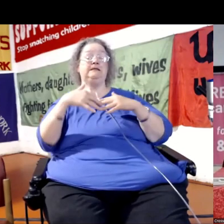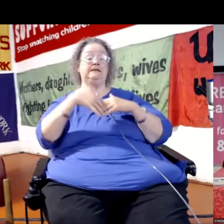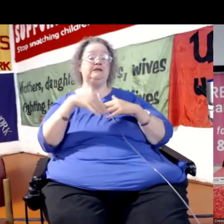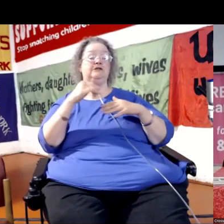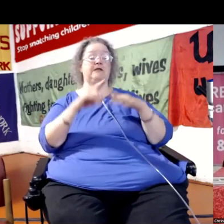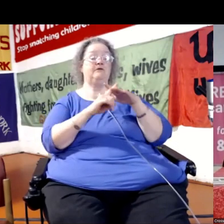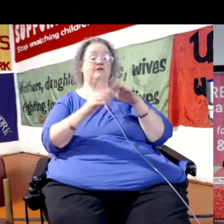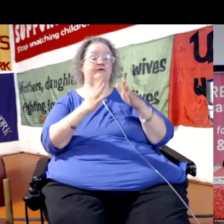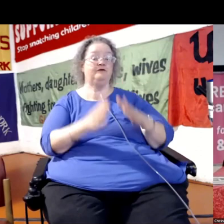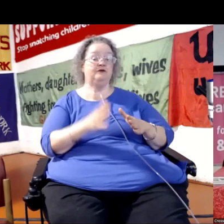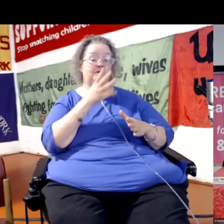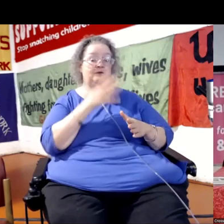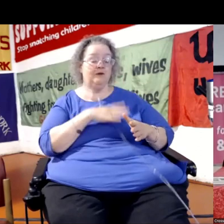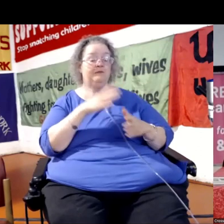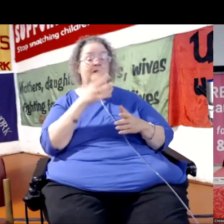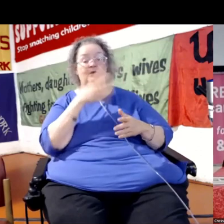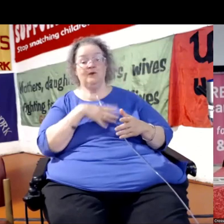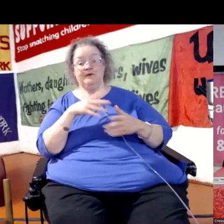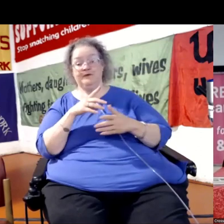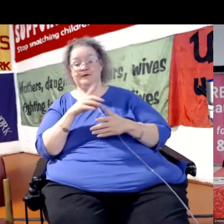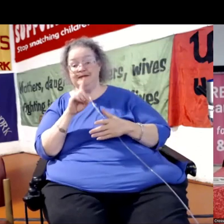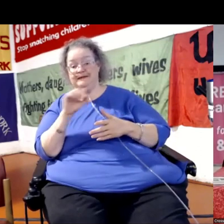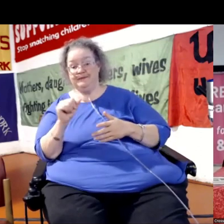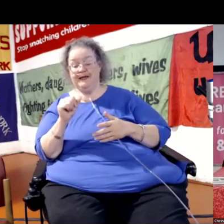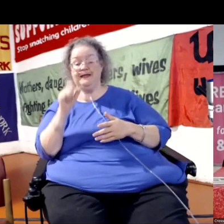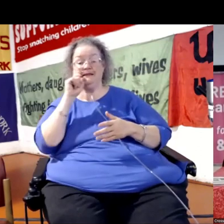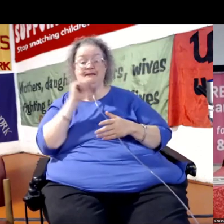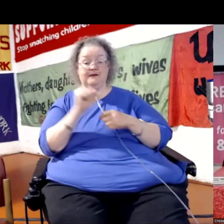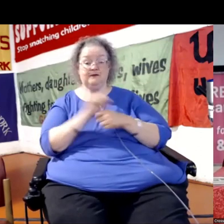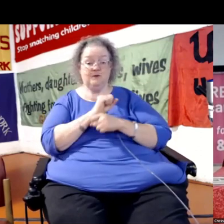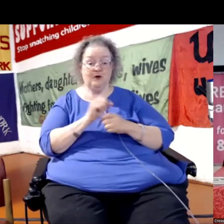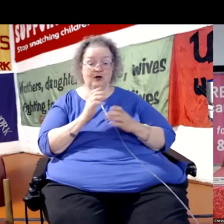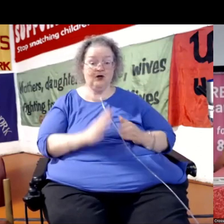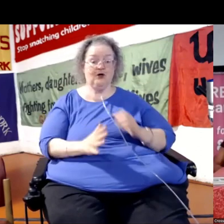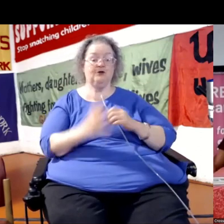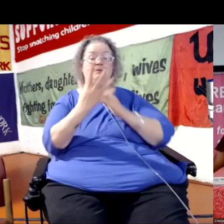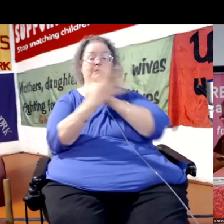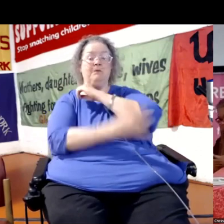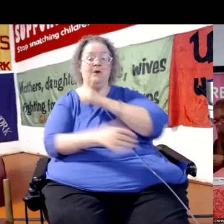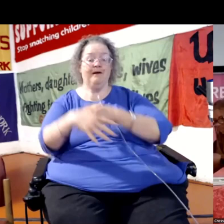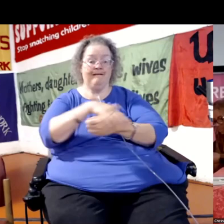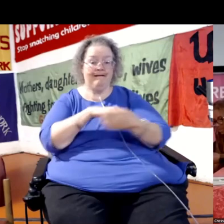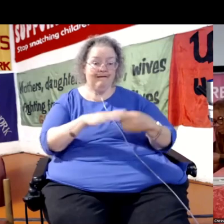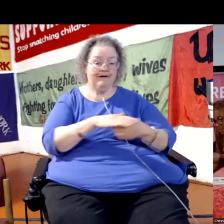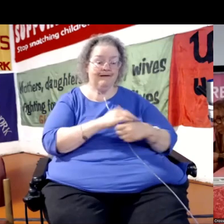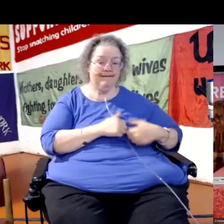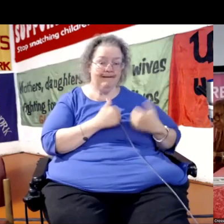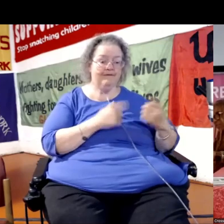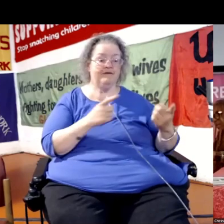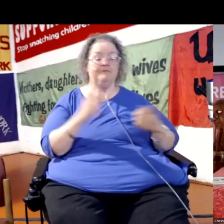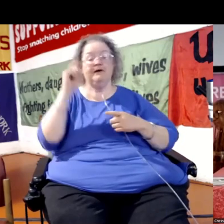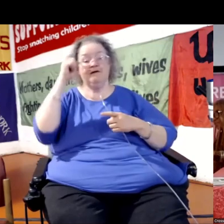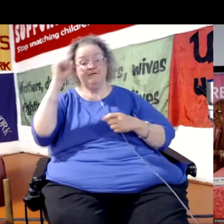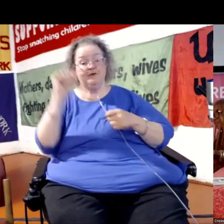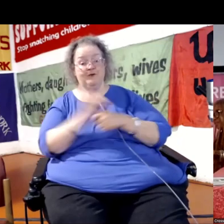farmers, women with disability, sex workers, slum communities, garment workers. She works with the